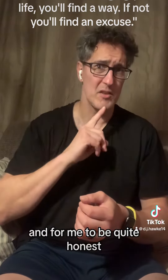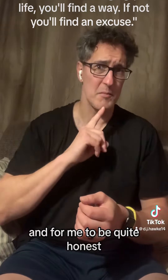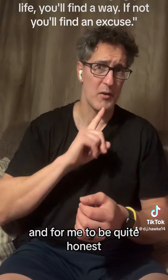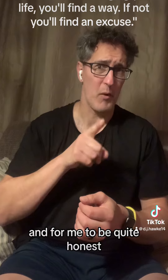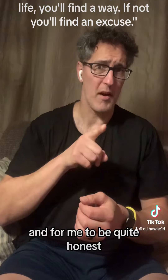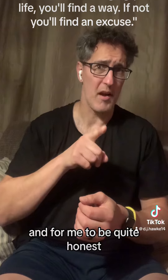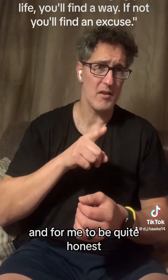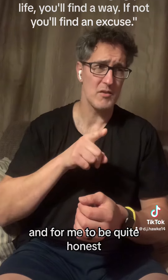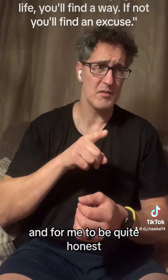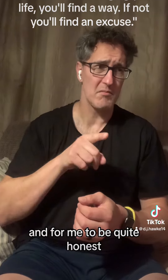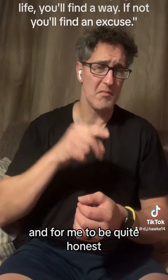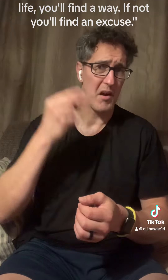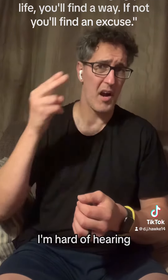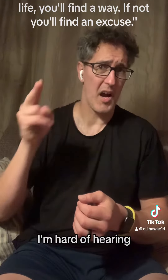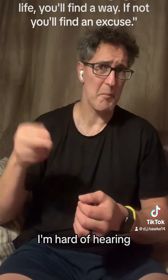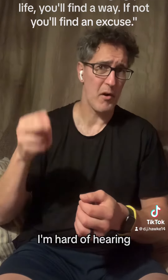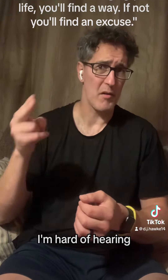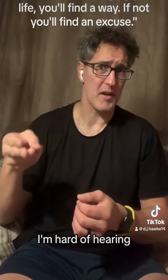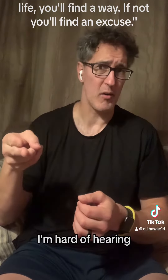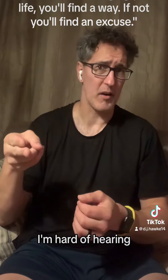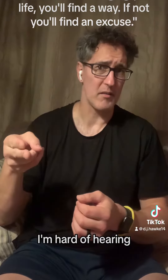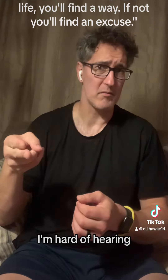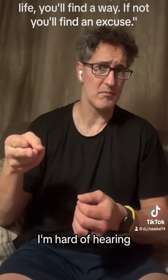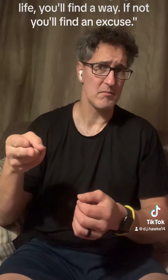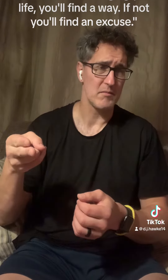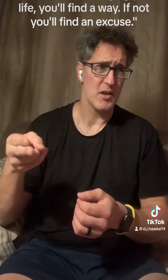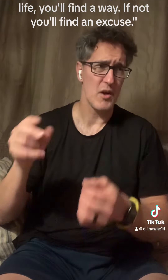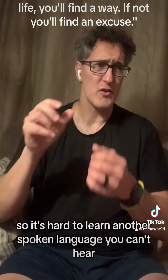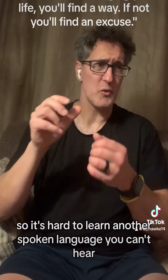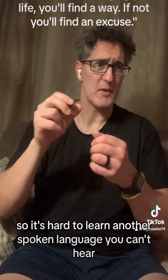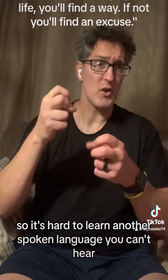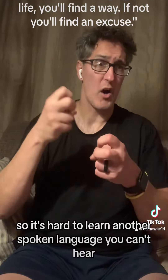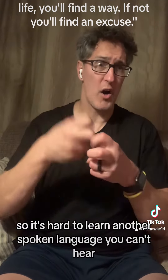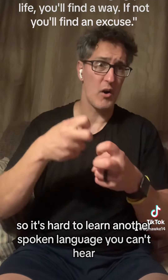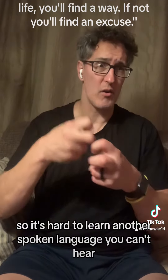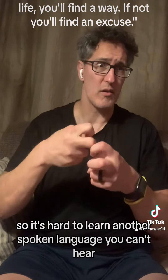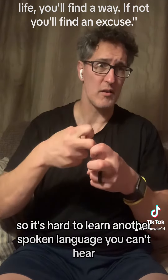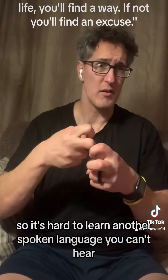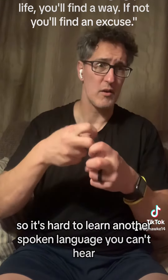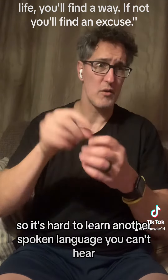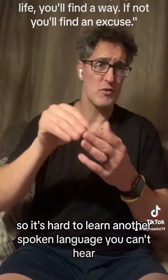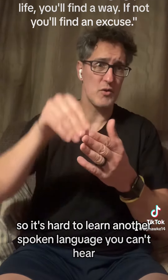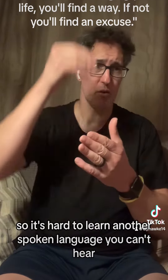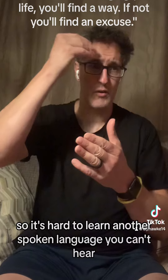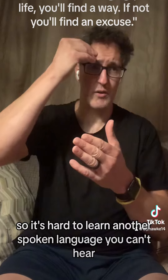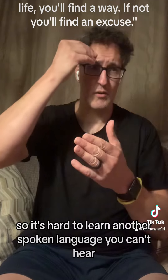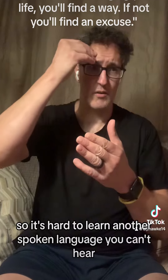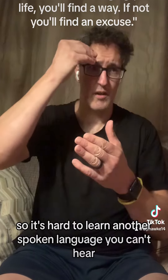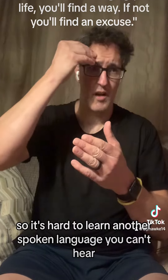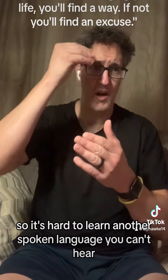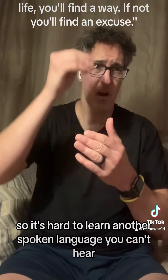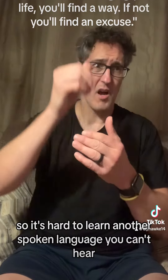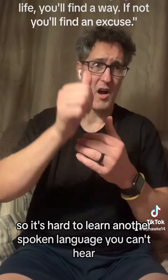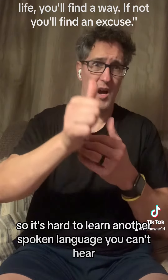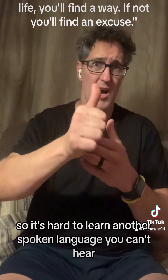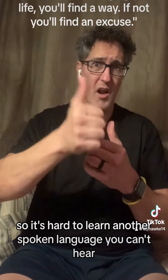be quite honest, I'm hard of hearing. So it's hard to learn